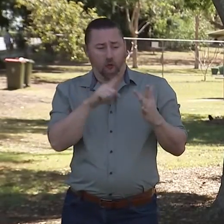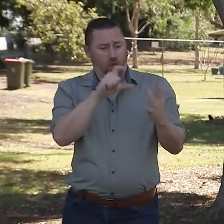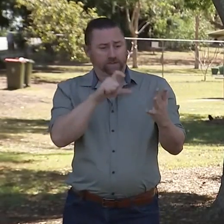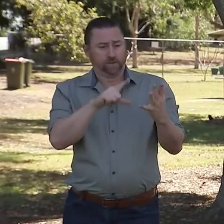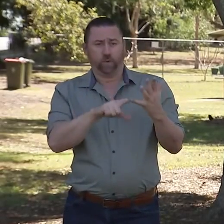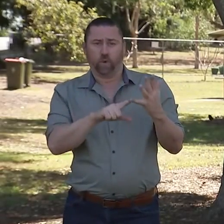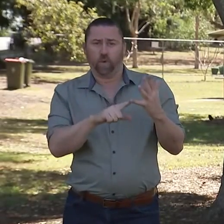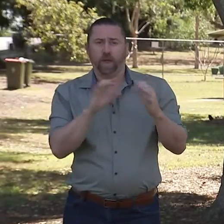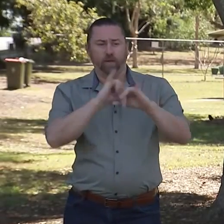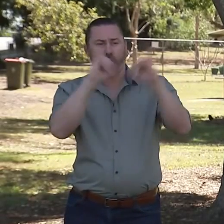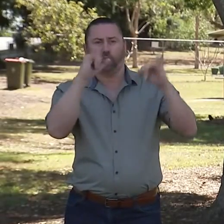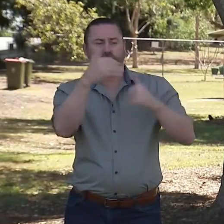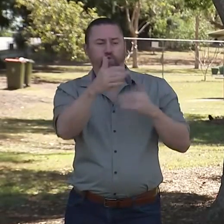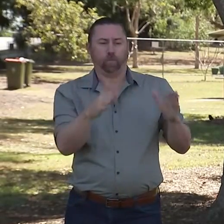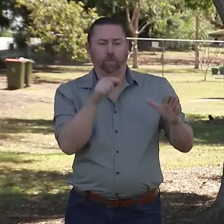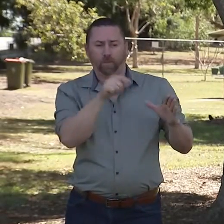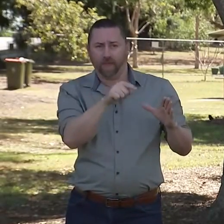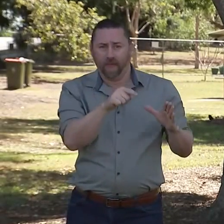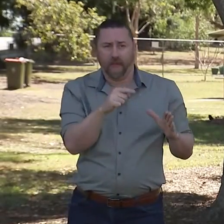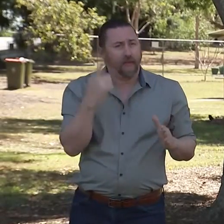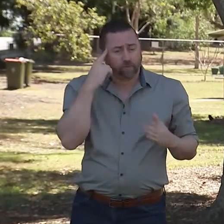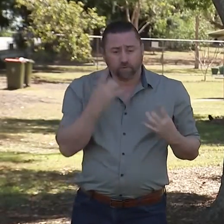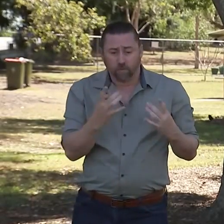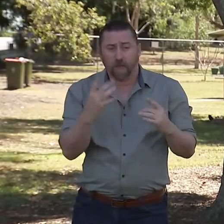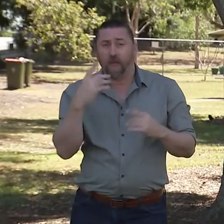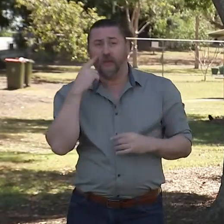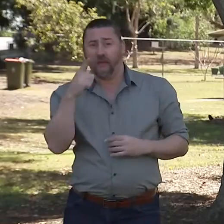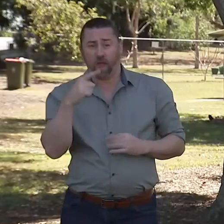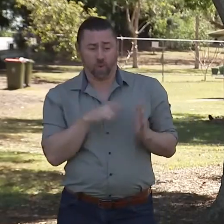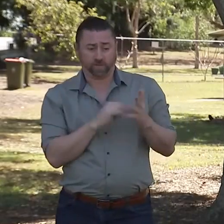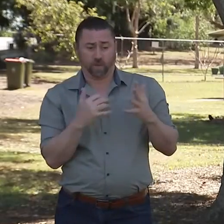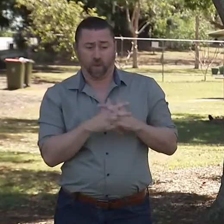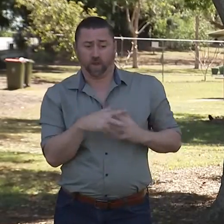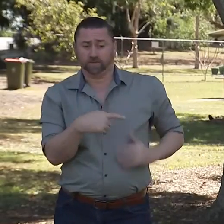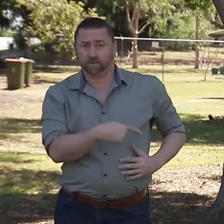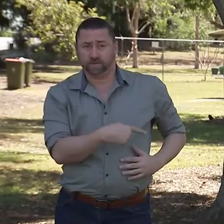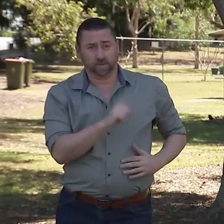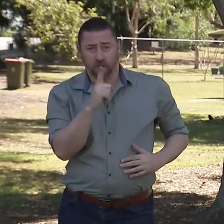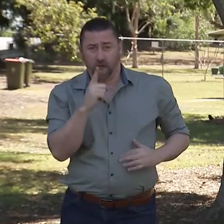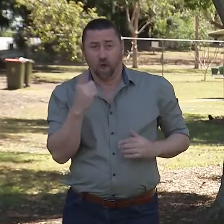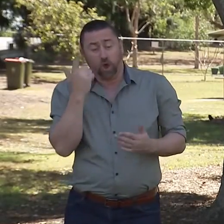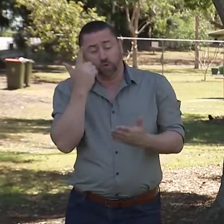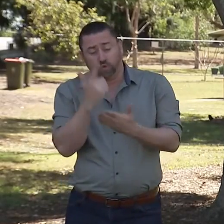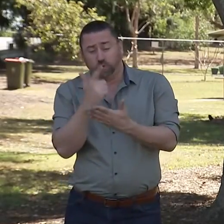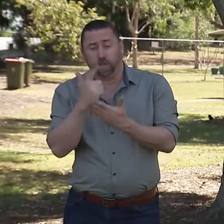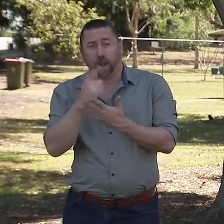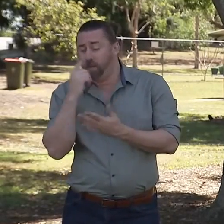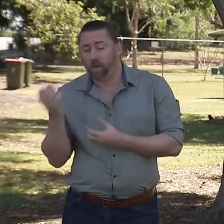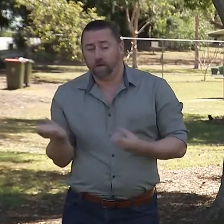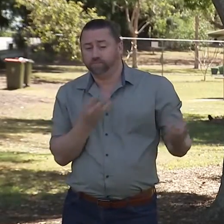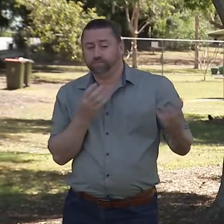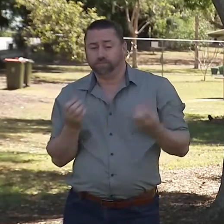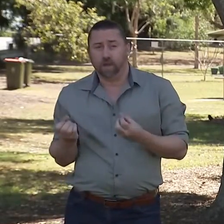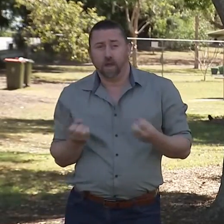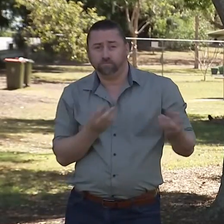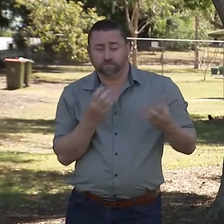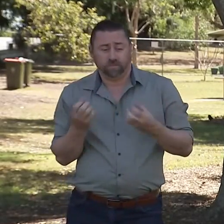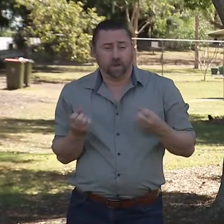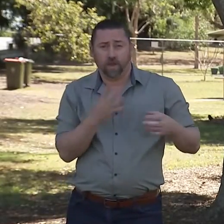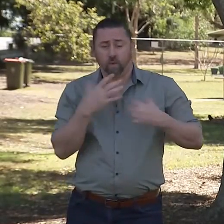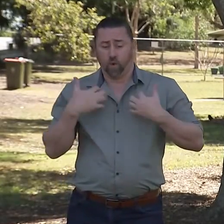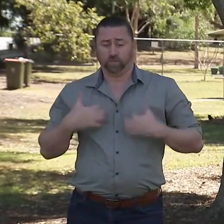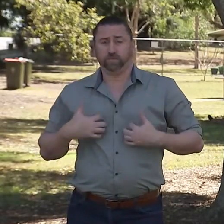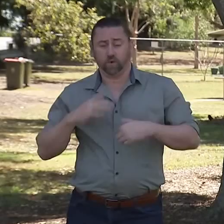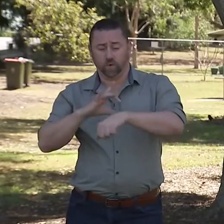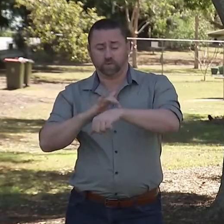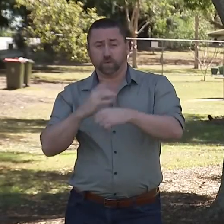what we know in New South Wales is they're about to see a massive surge. They're seeing the surge in Victoria,